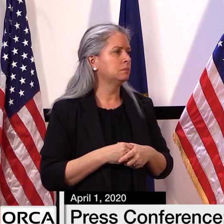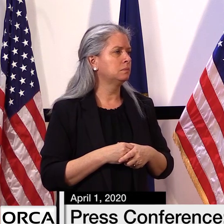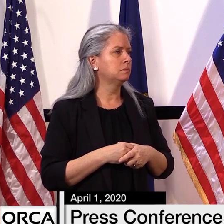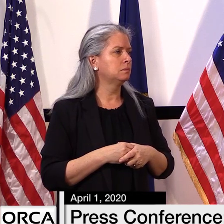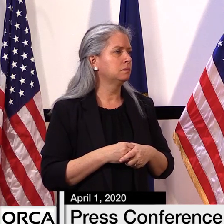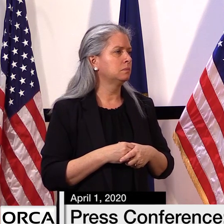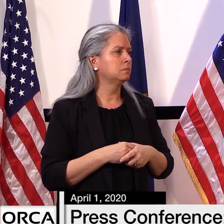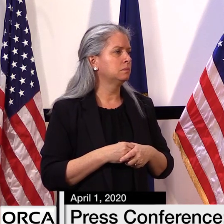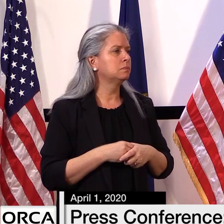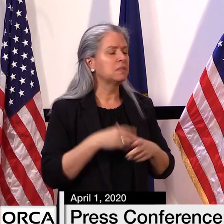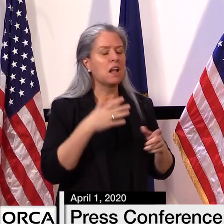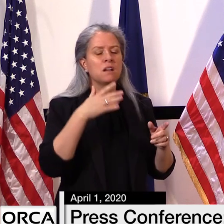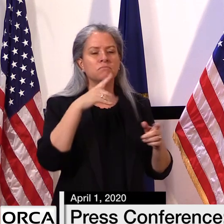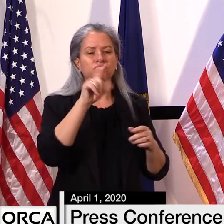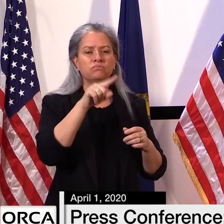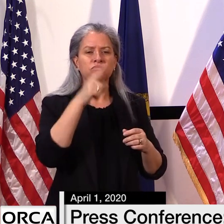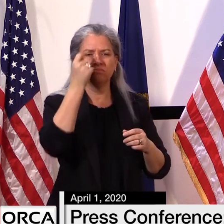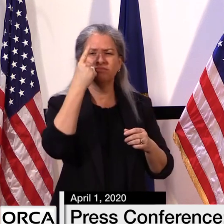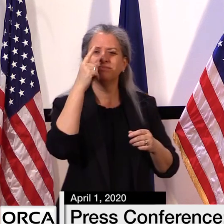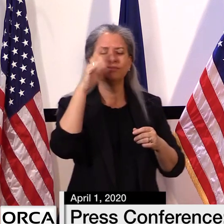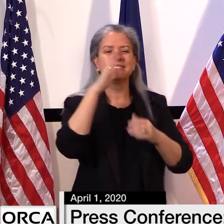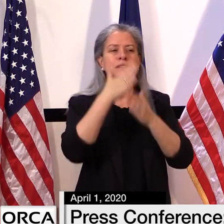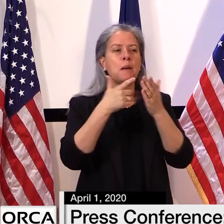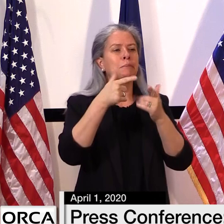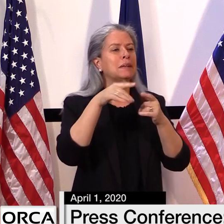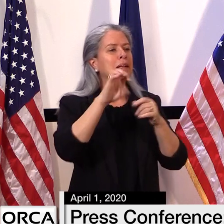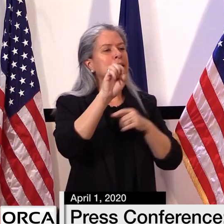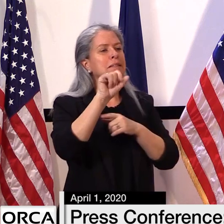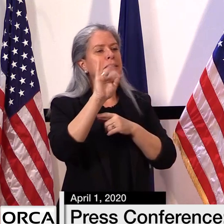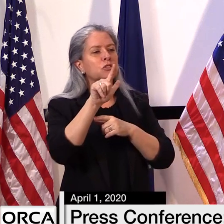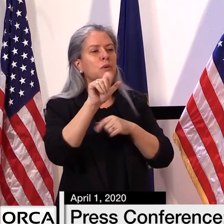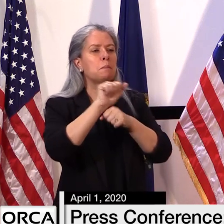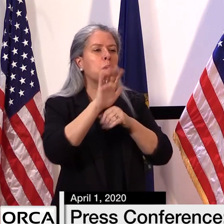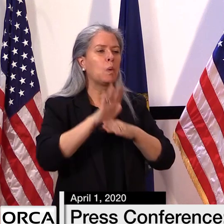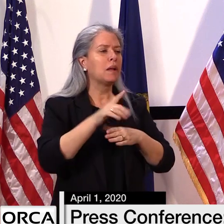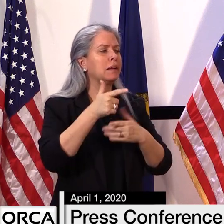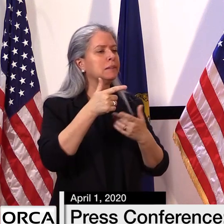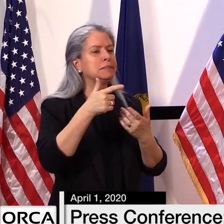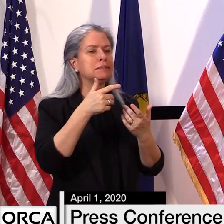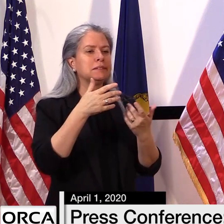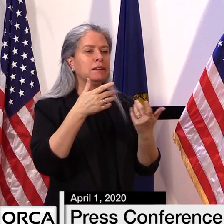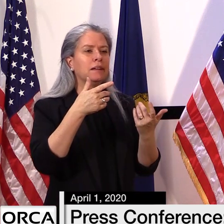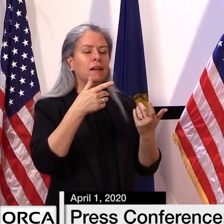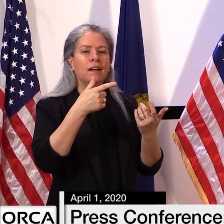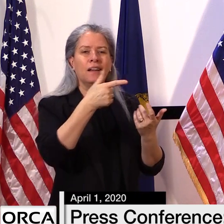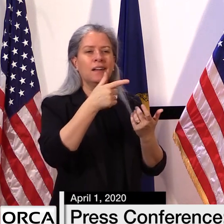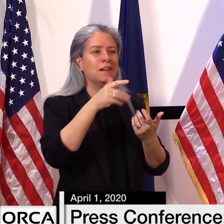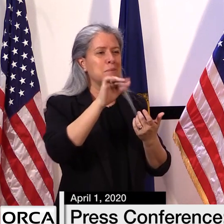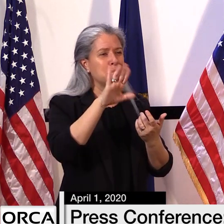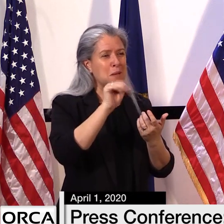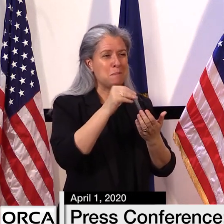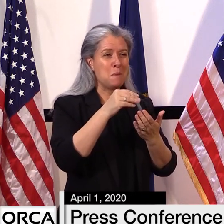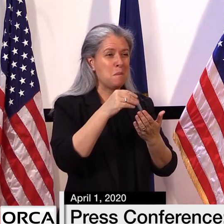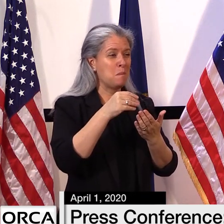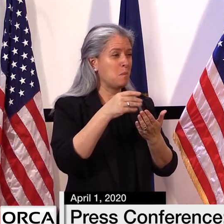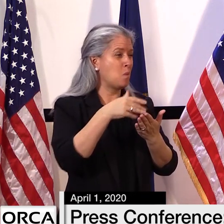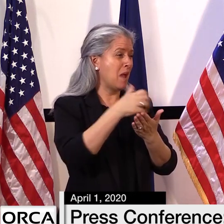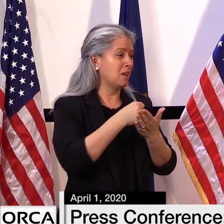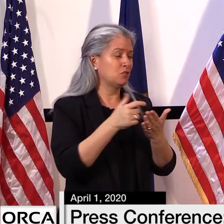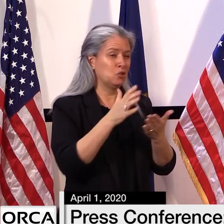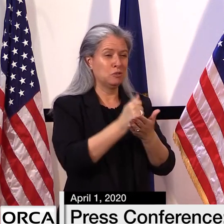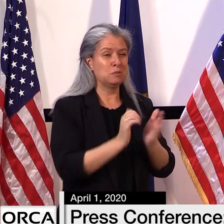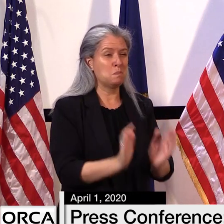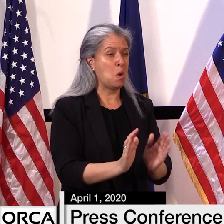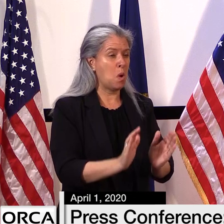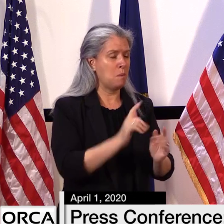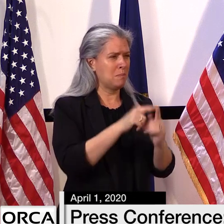some essential employees who are frontline people who are minimum wage under this new scenario of federal state benefits could actually